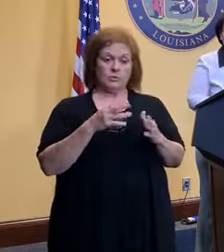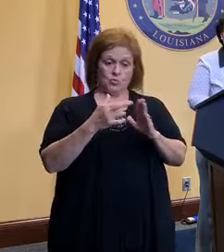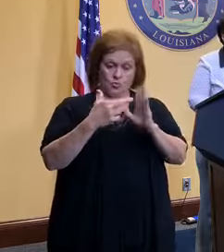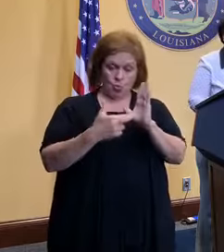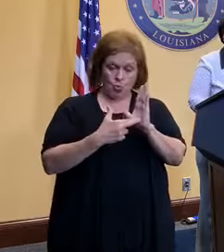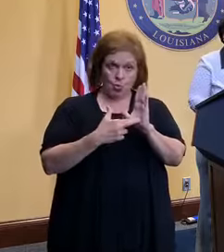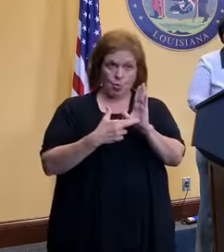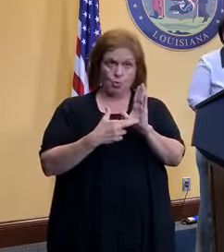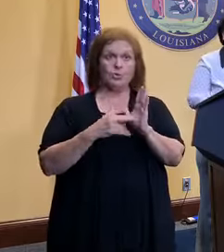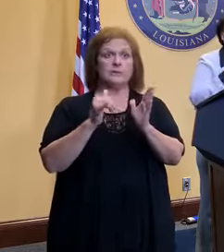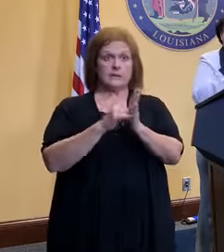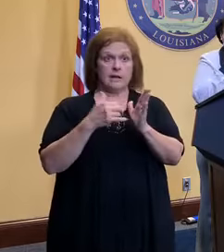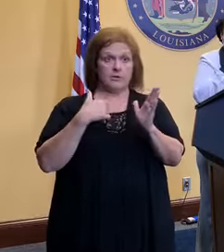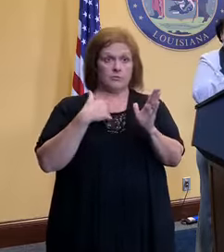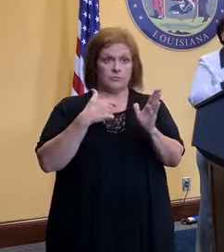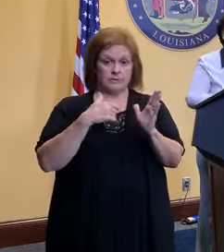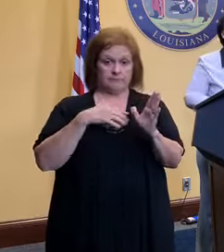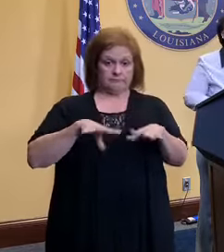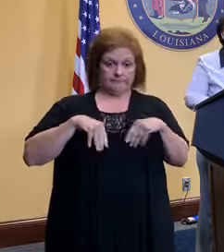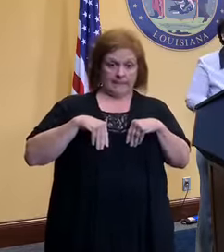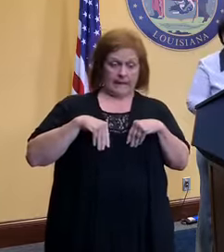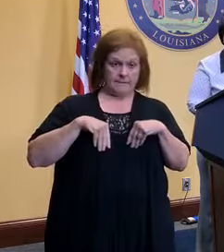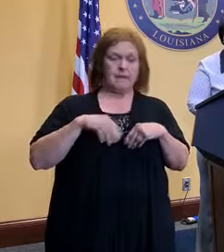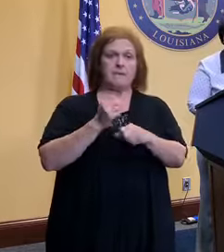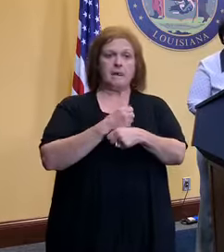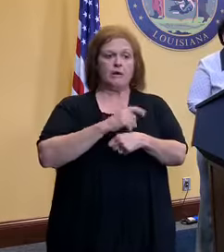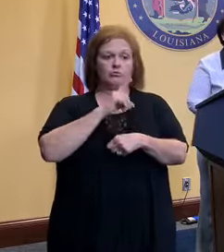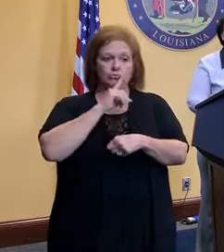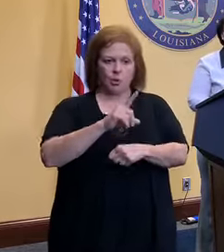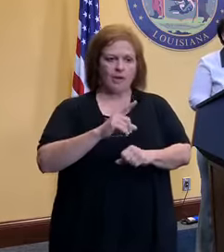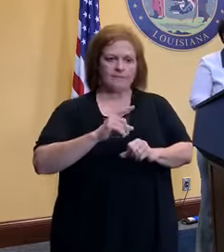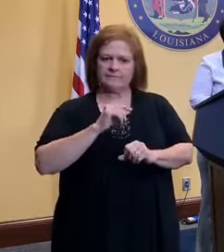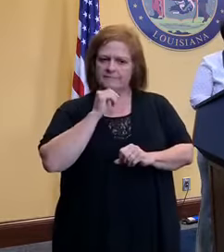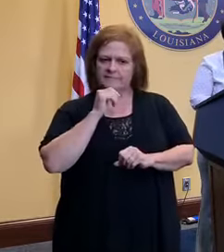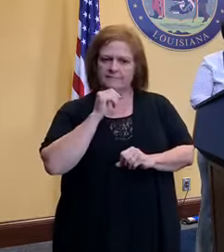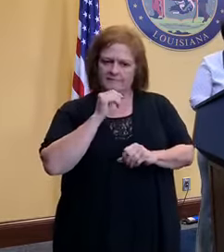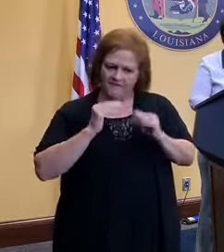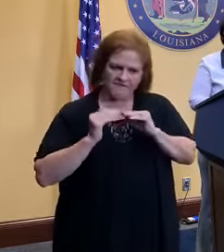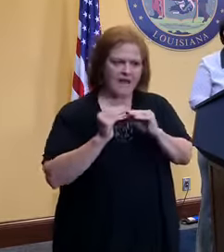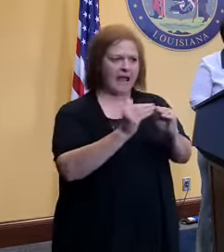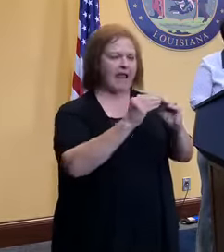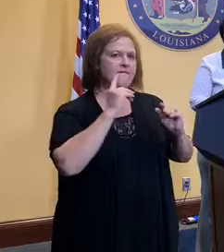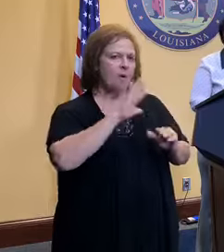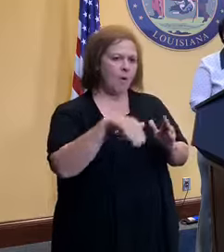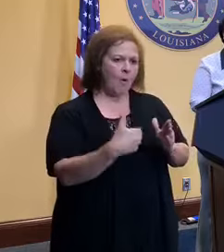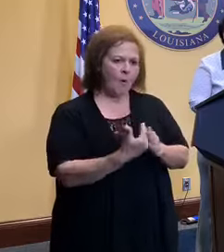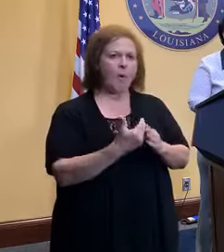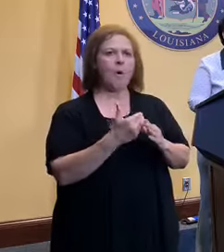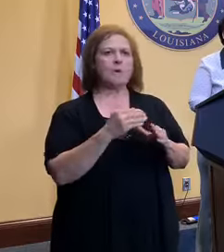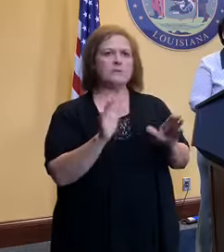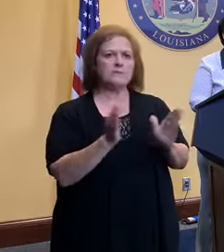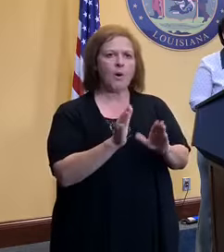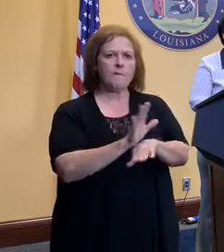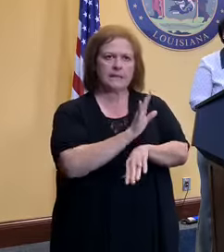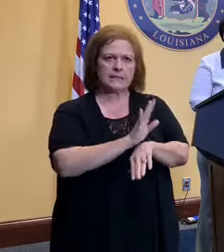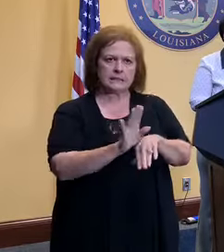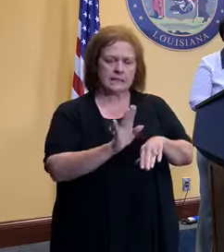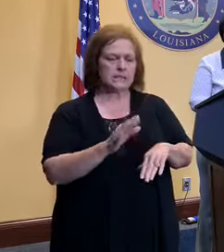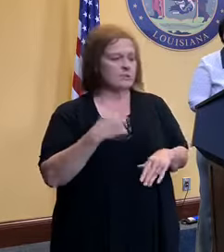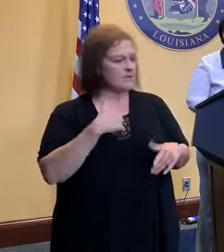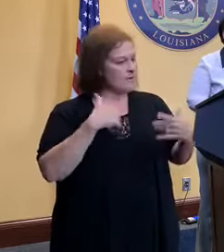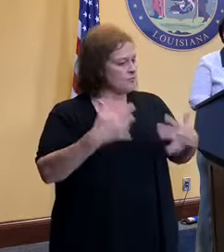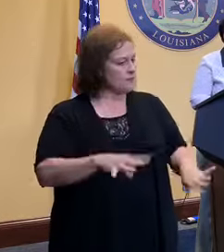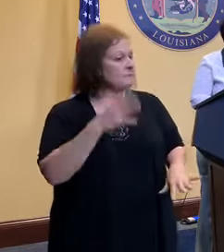are adopted so that they are not unfair to the small businesses in the city of New Orleans. We have been here